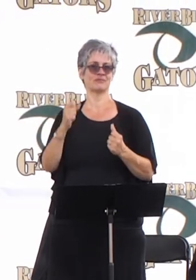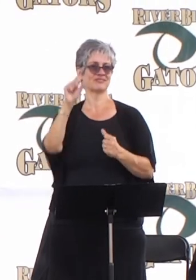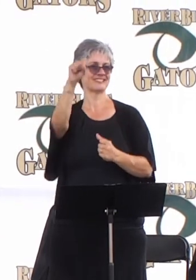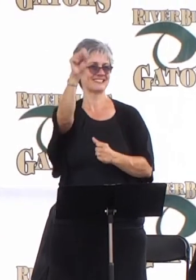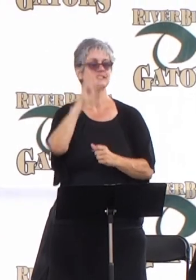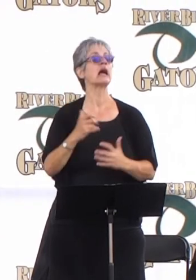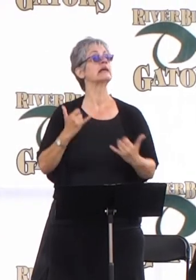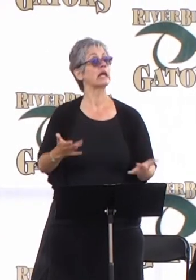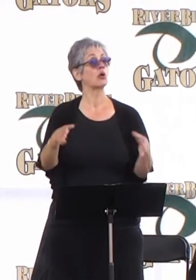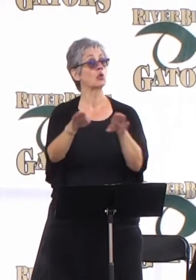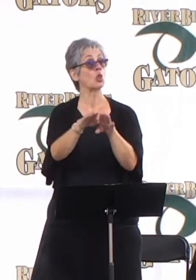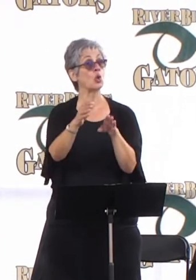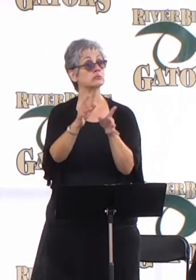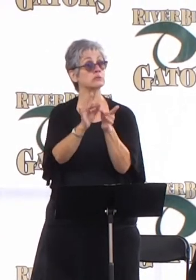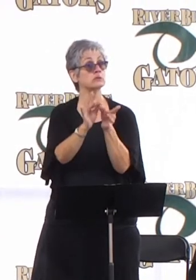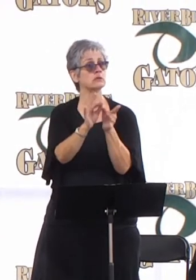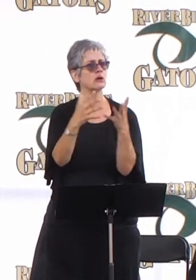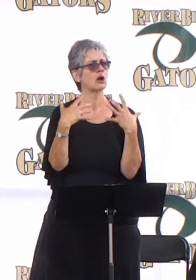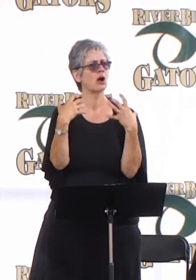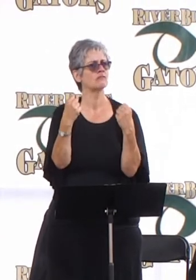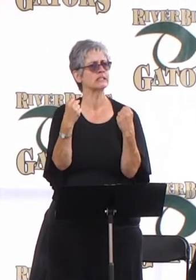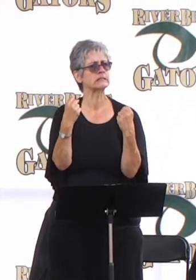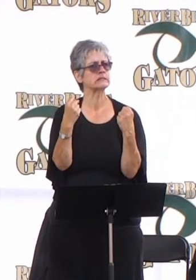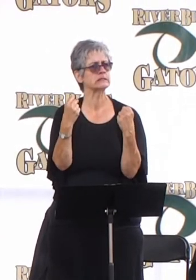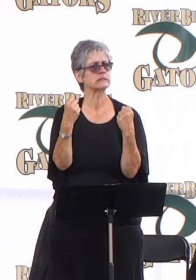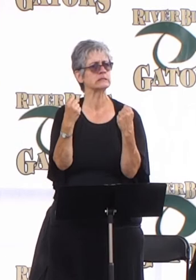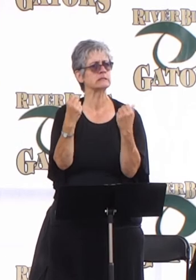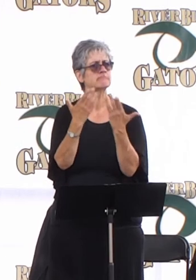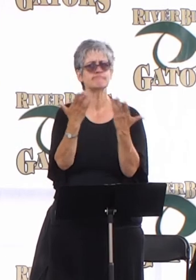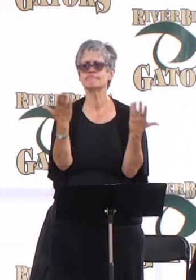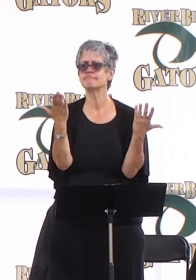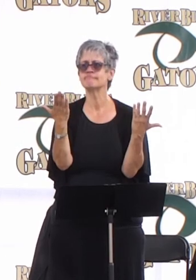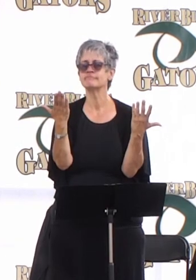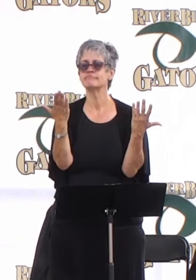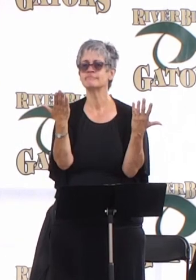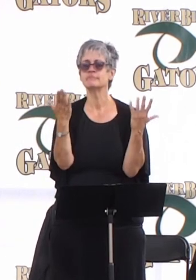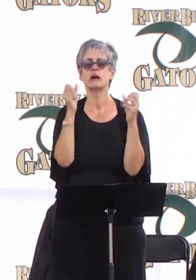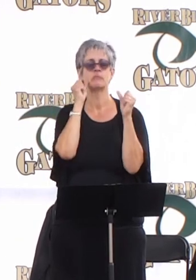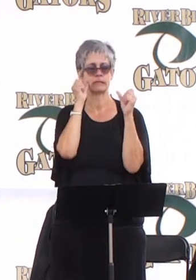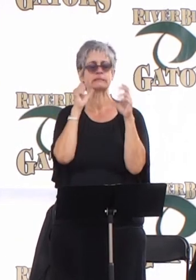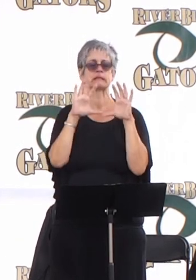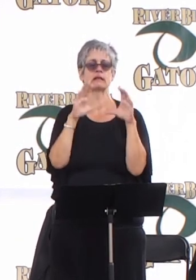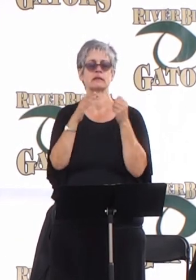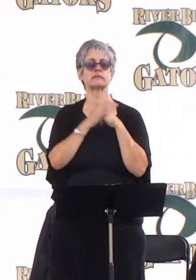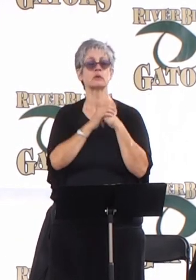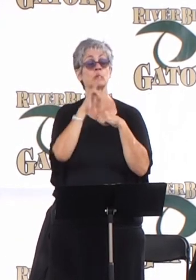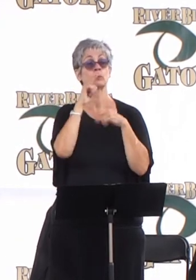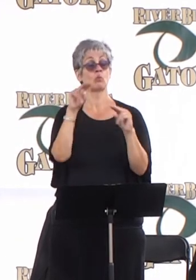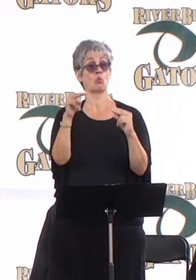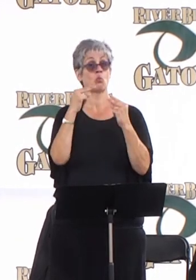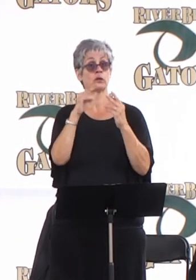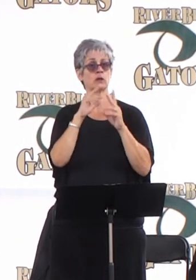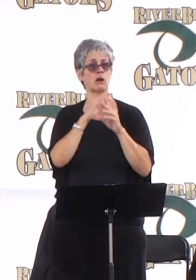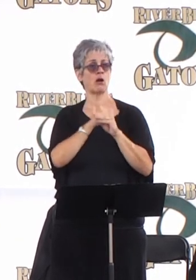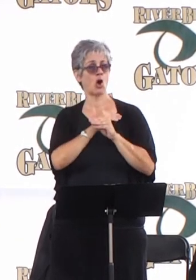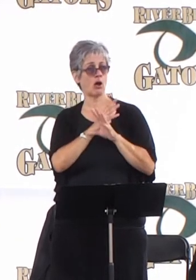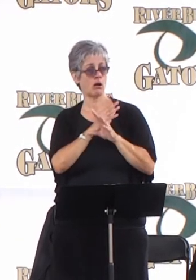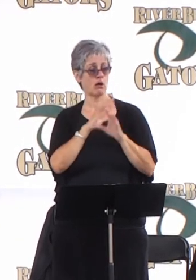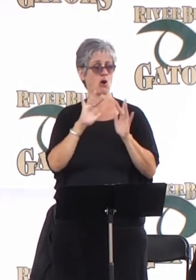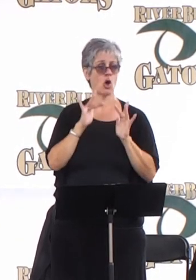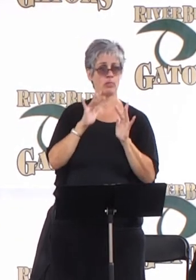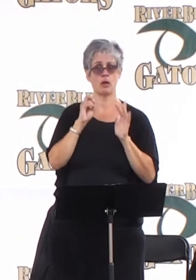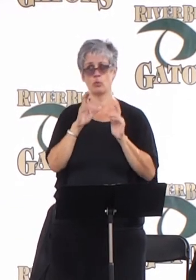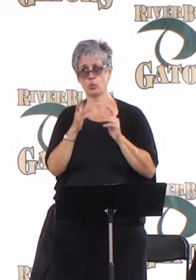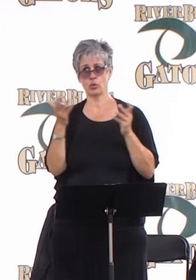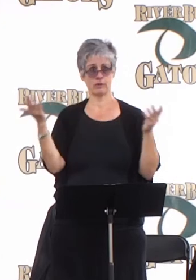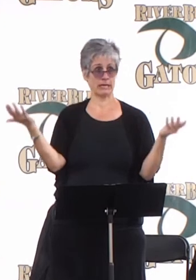with confidence, I share with you this amazing class. To those individuals here in person and to those watching online, these